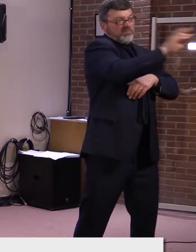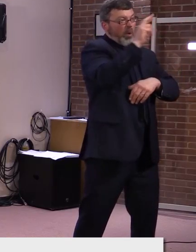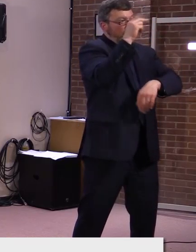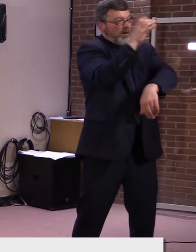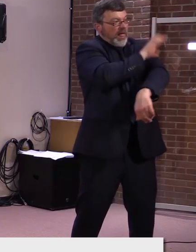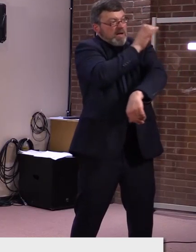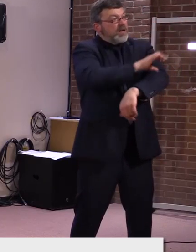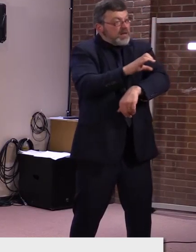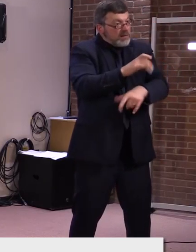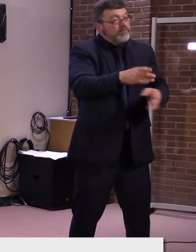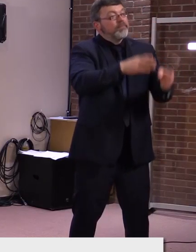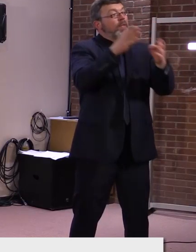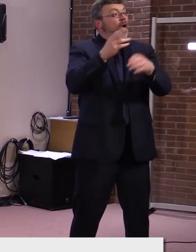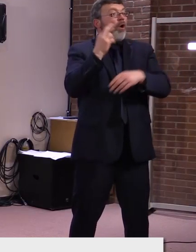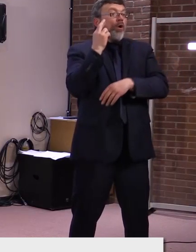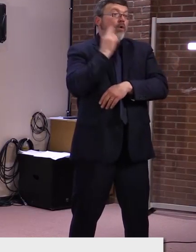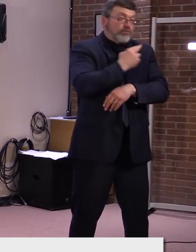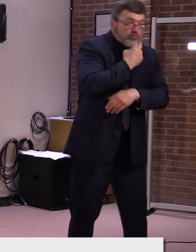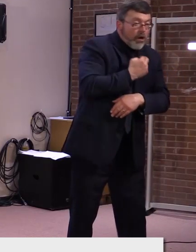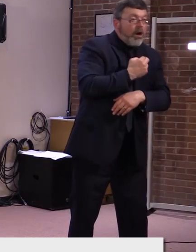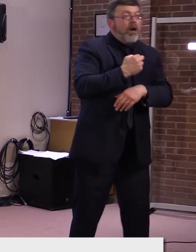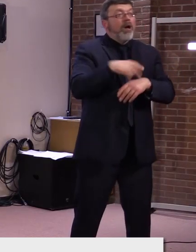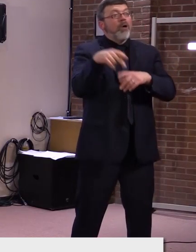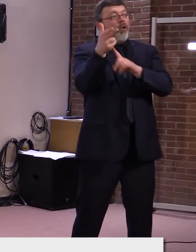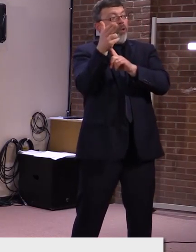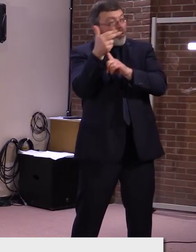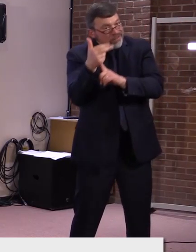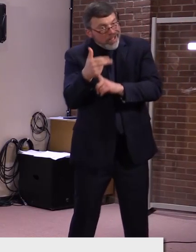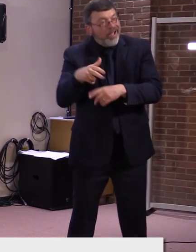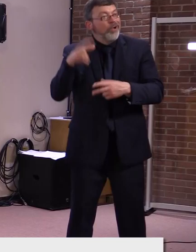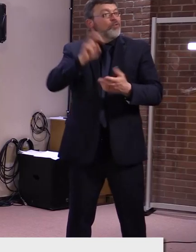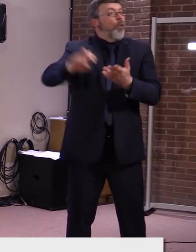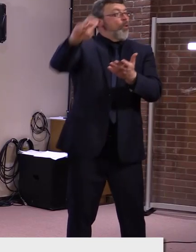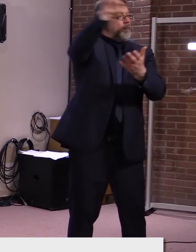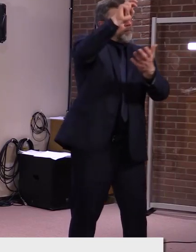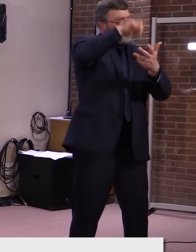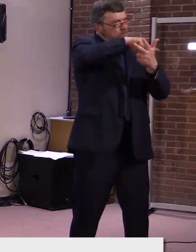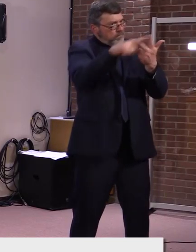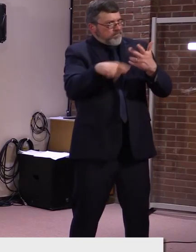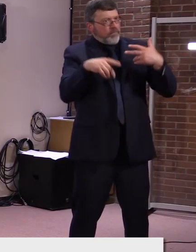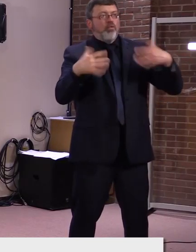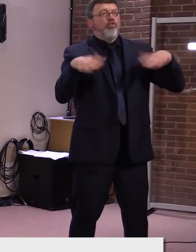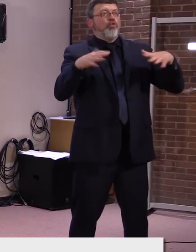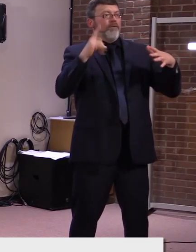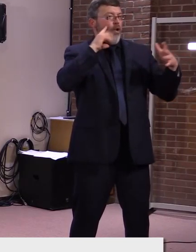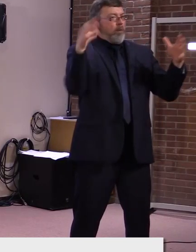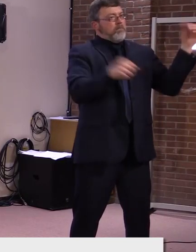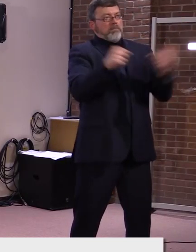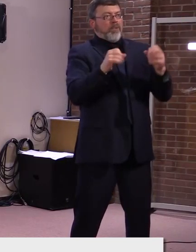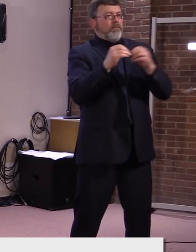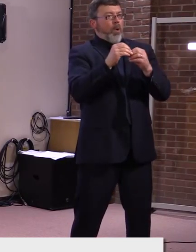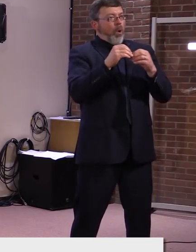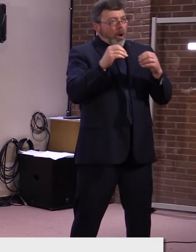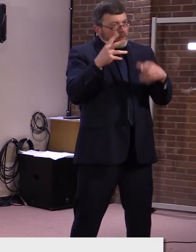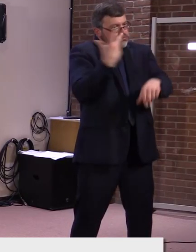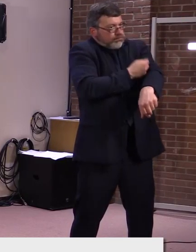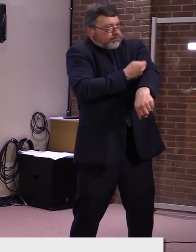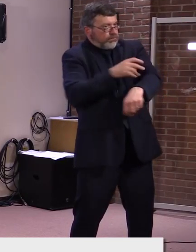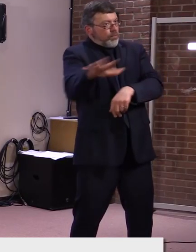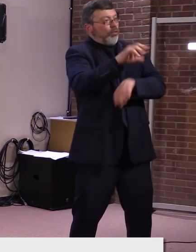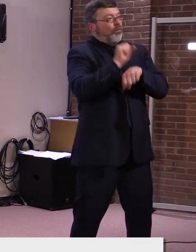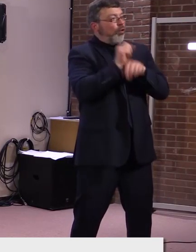know, the first wave of vaccine clinics for restaurant, hospitality, and tourism workers has been completed, and we're organizing for